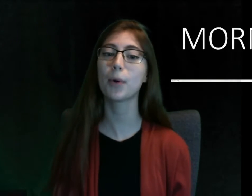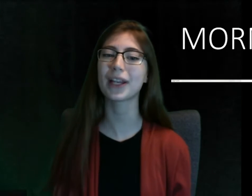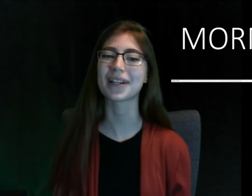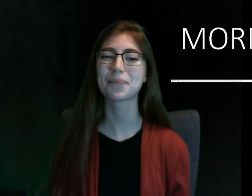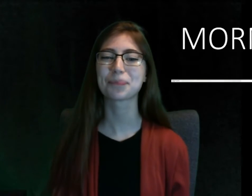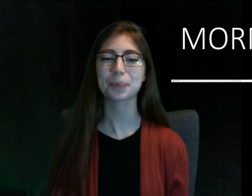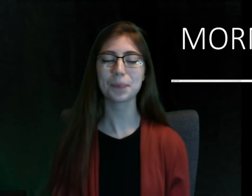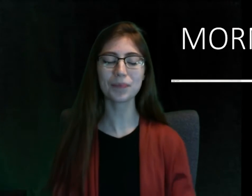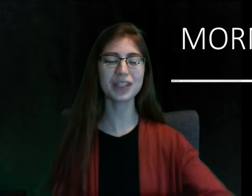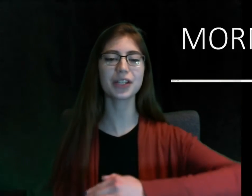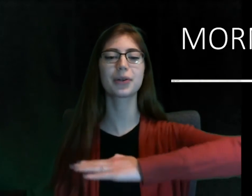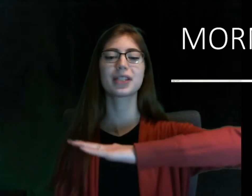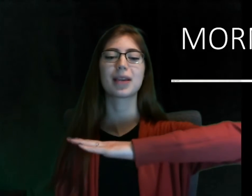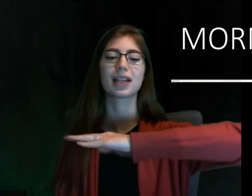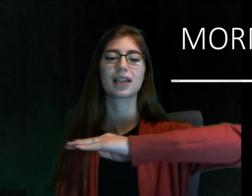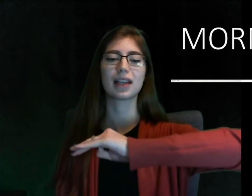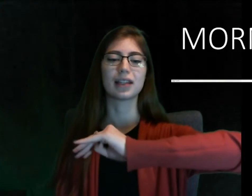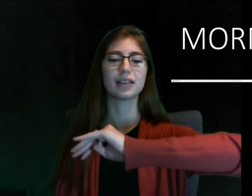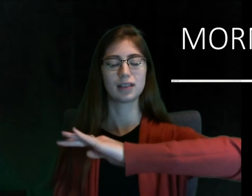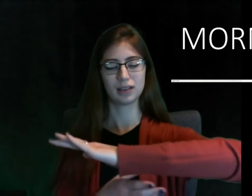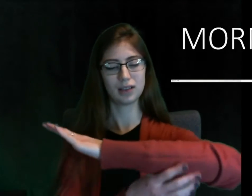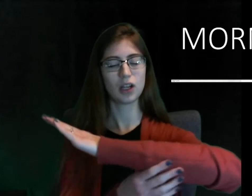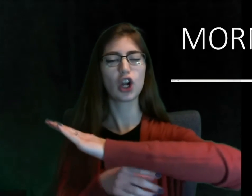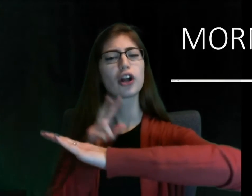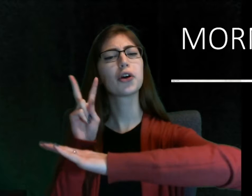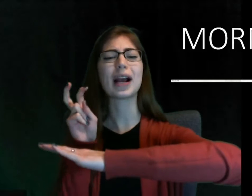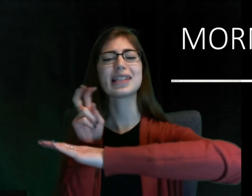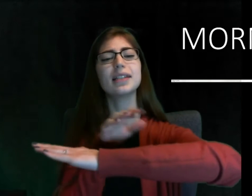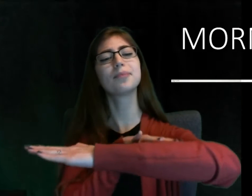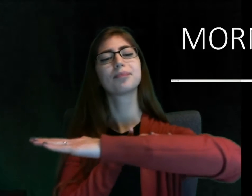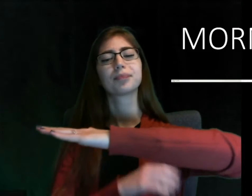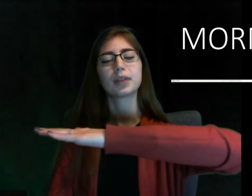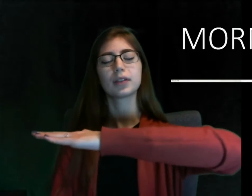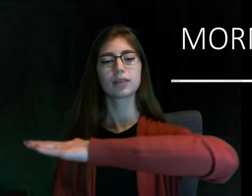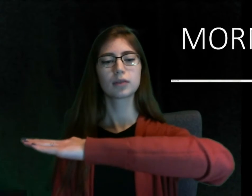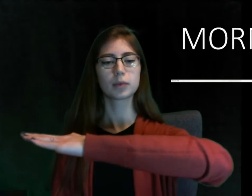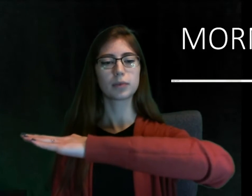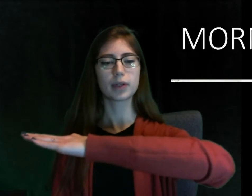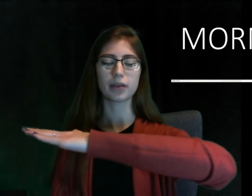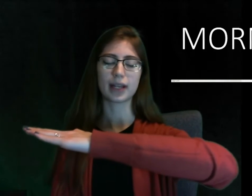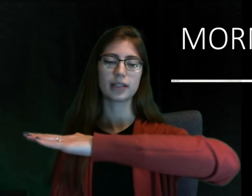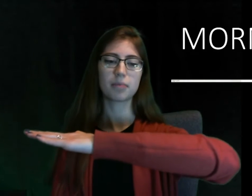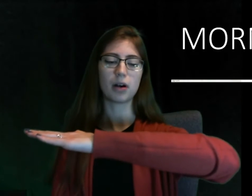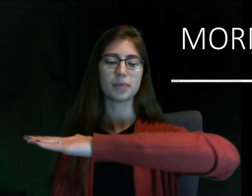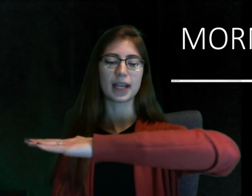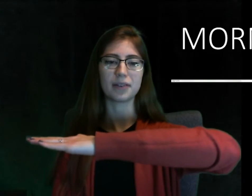Morning. So you're going to make a horizon with your hand palm down in front of